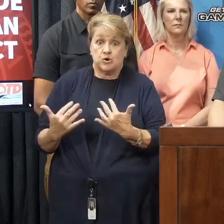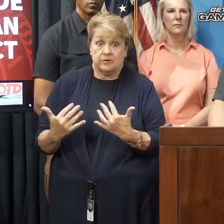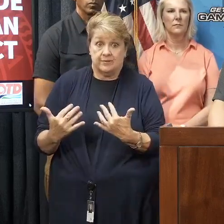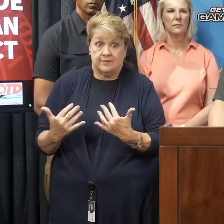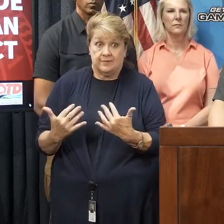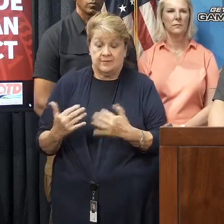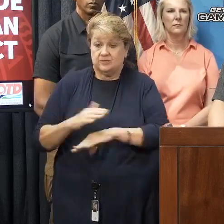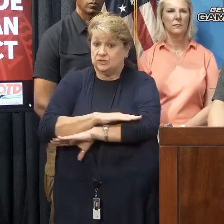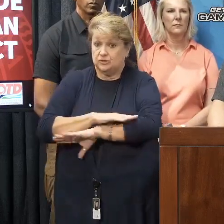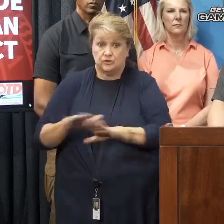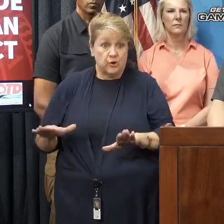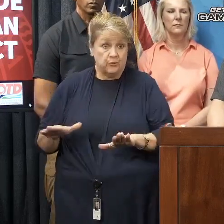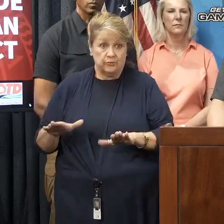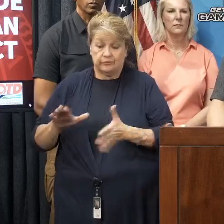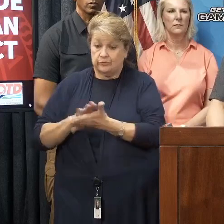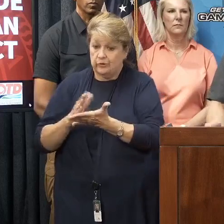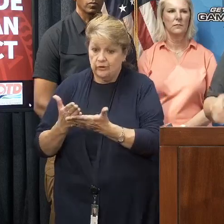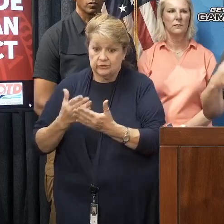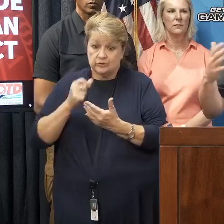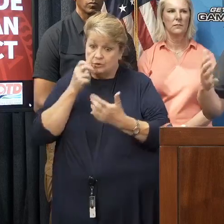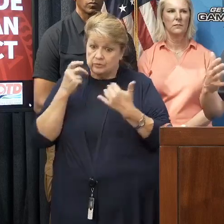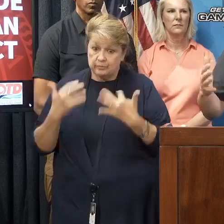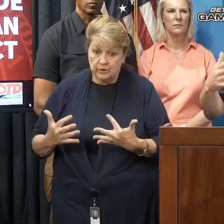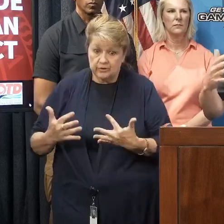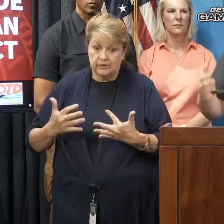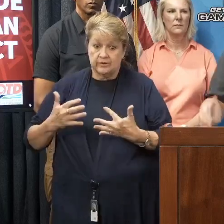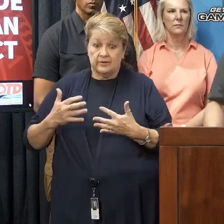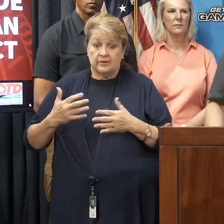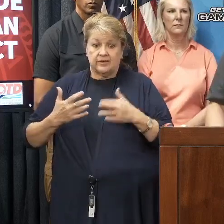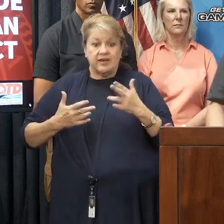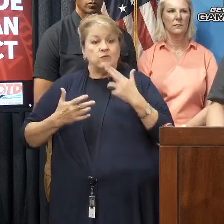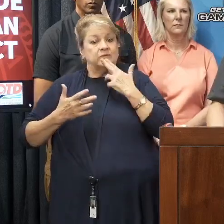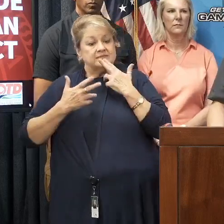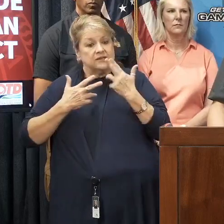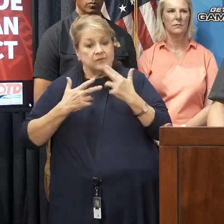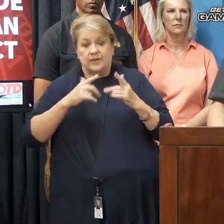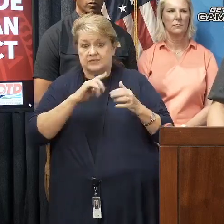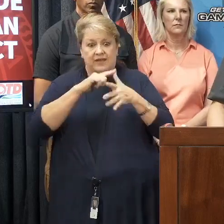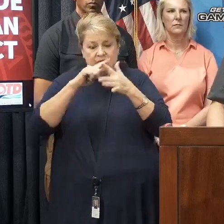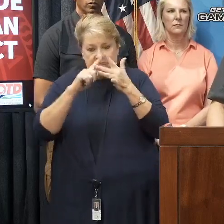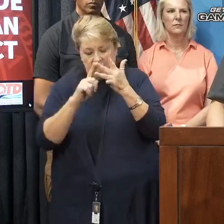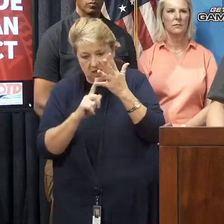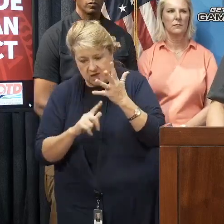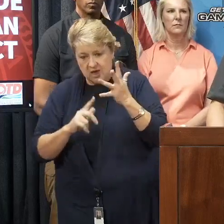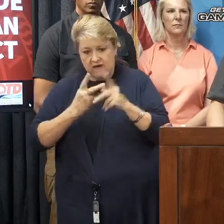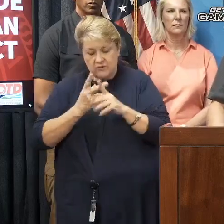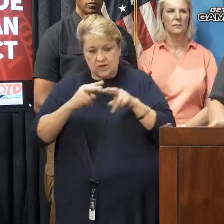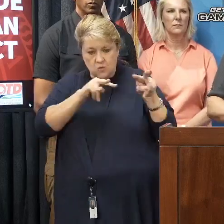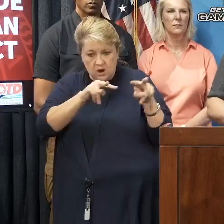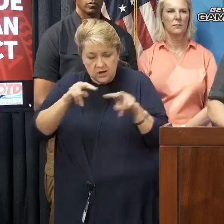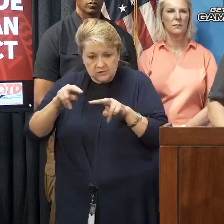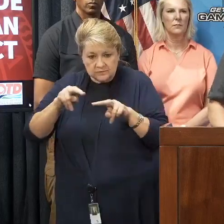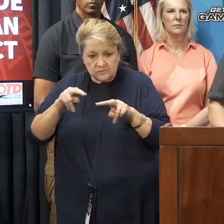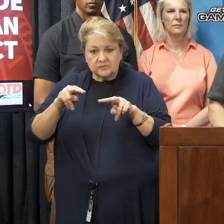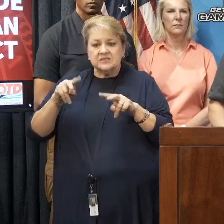we can do a better job of not putting our firefighters in some of the situations that they've been in, the